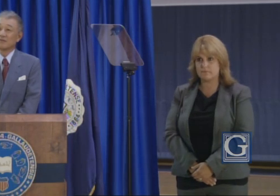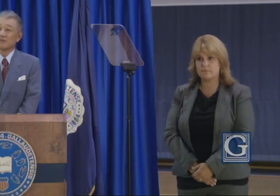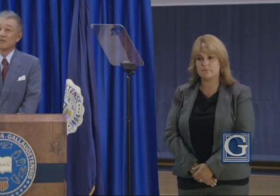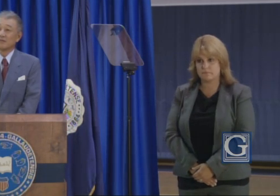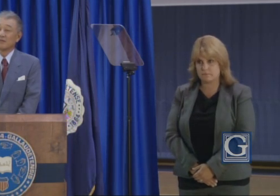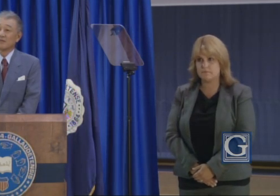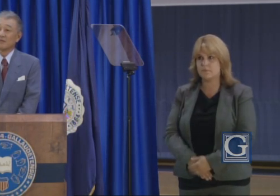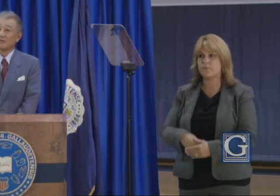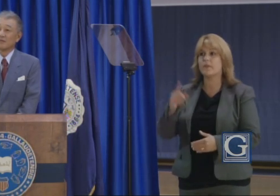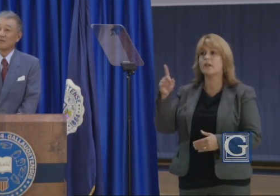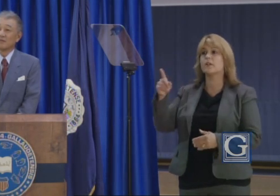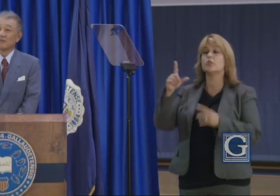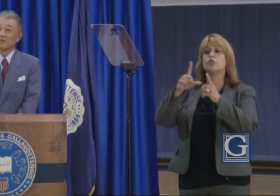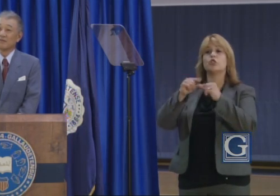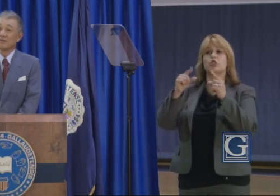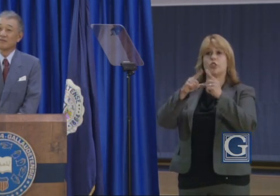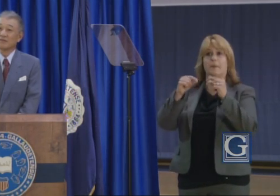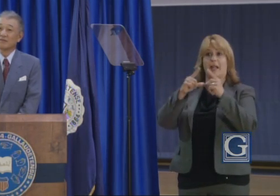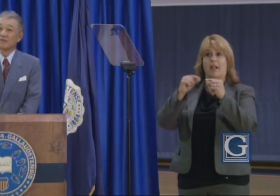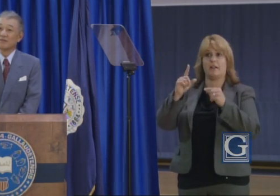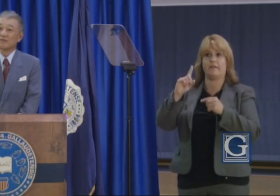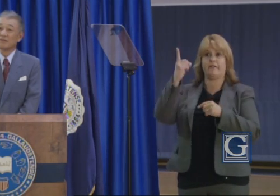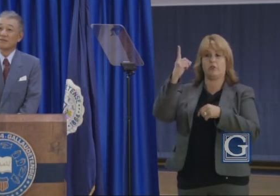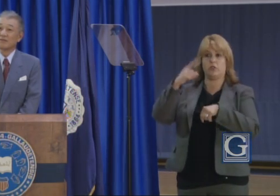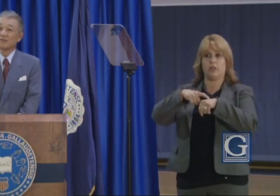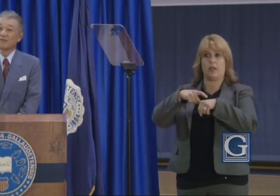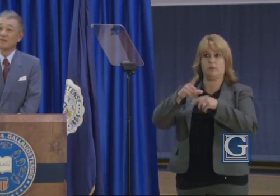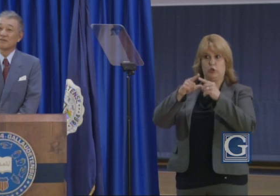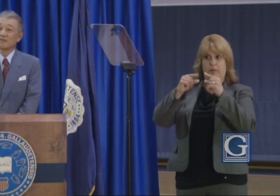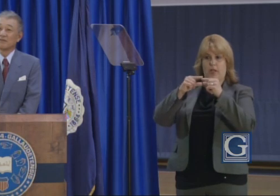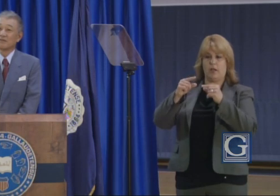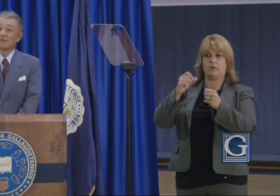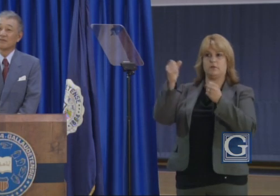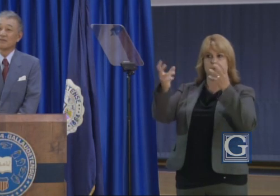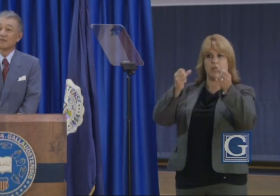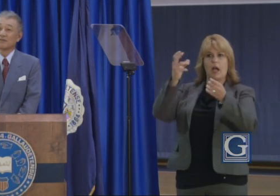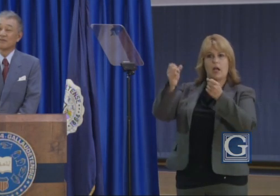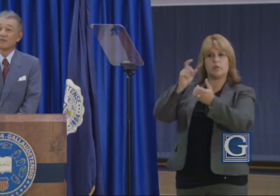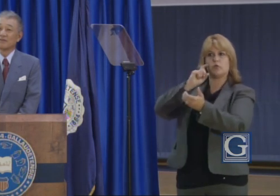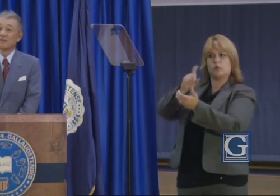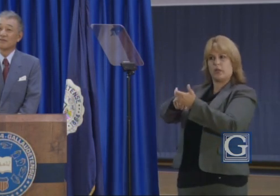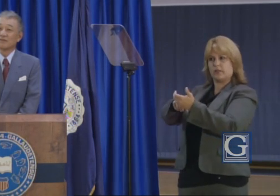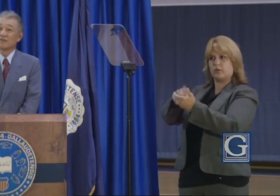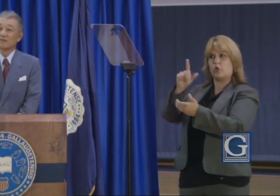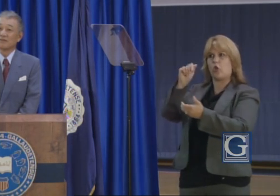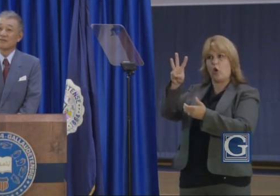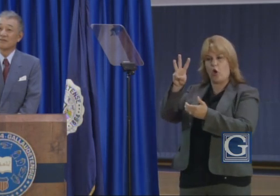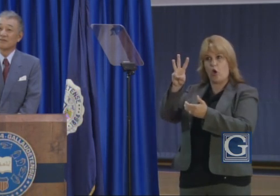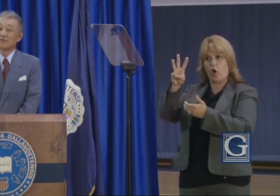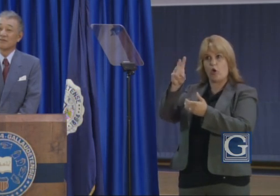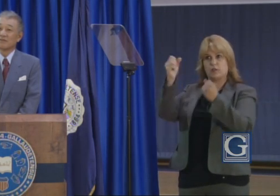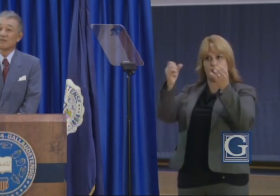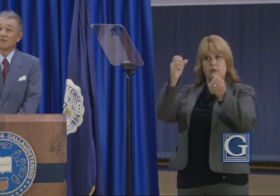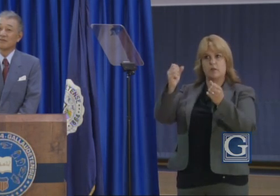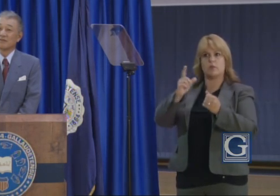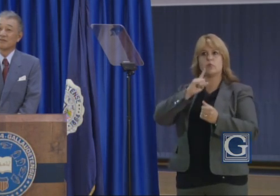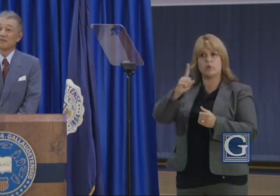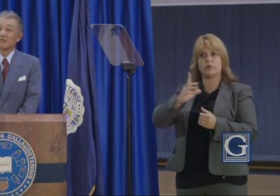In Japan, for the first time, sign language has been recognized under the law as an official language. We also worked hard